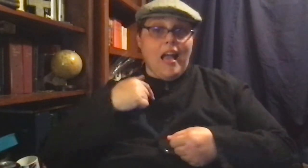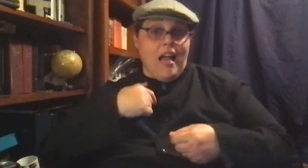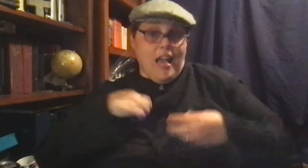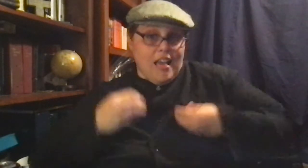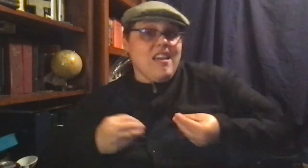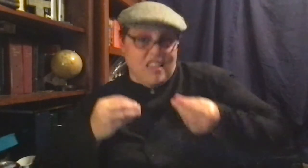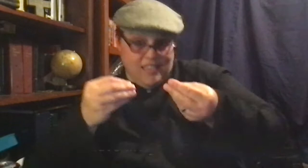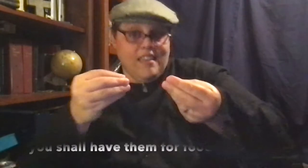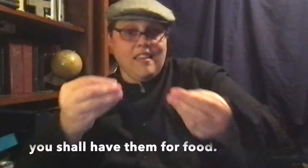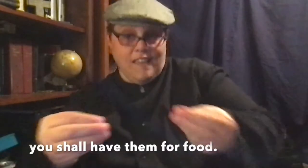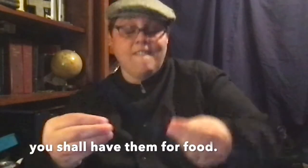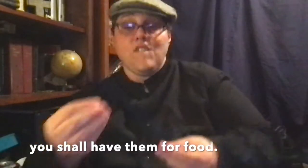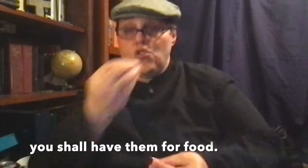You shall have them for food.